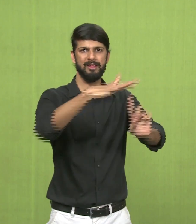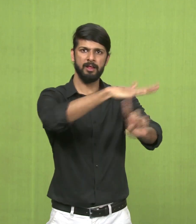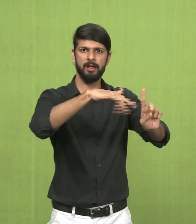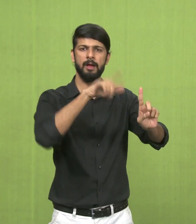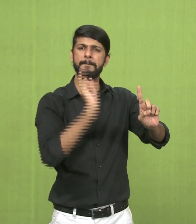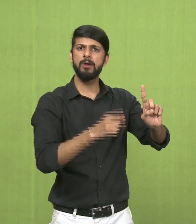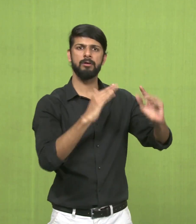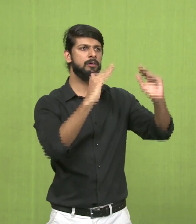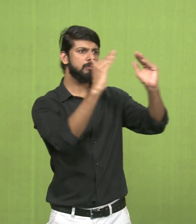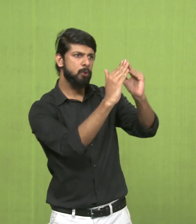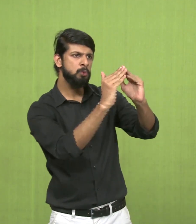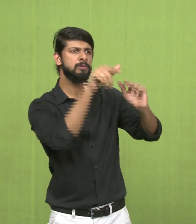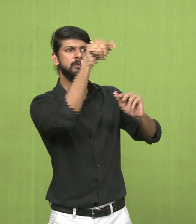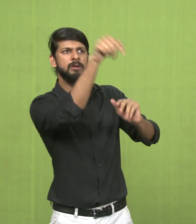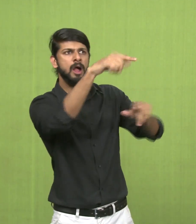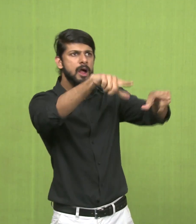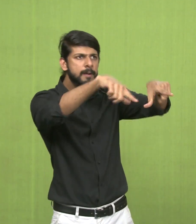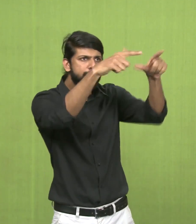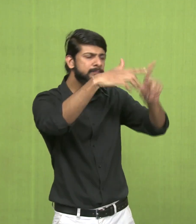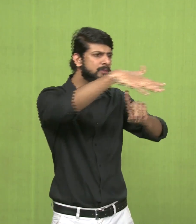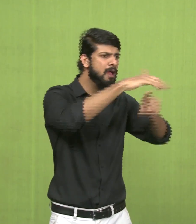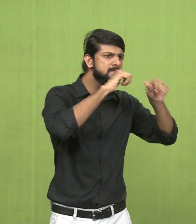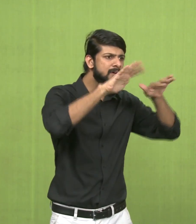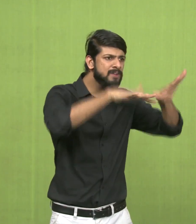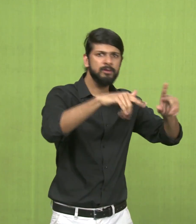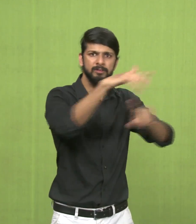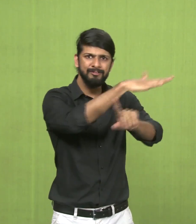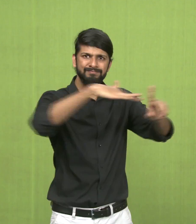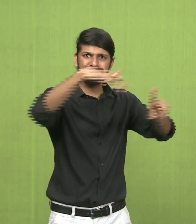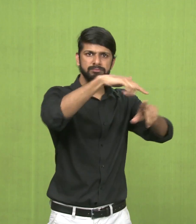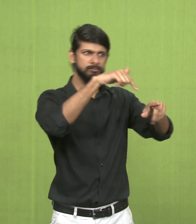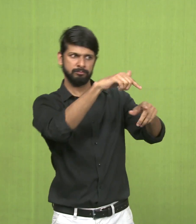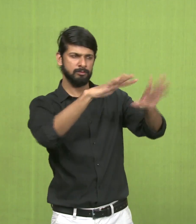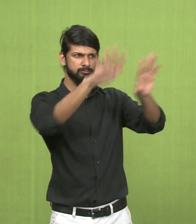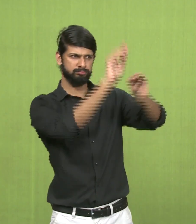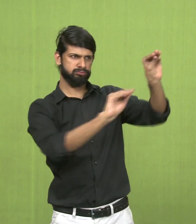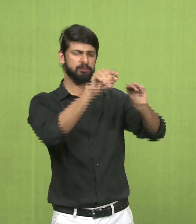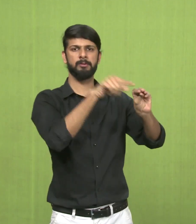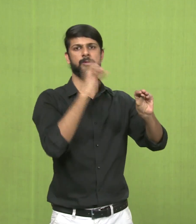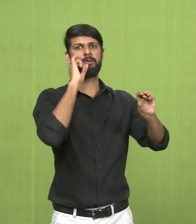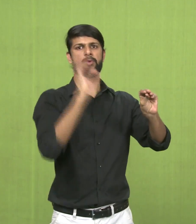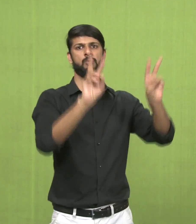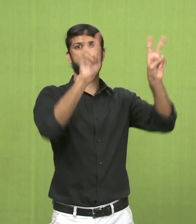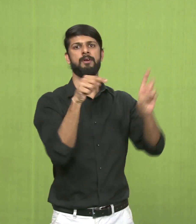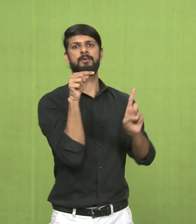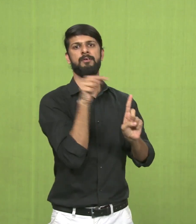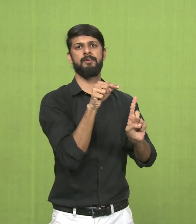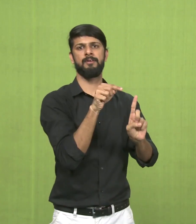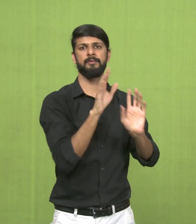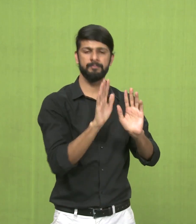what the artist is trying to depict, the message. If it is a cottage in the woods, so the trees, the sea behind or